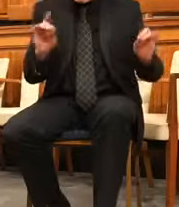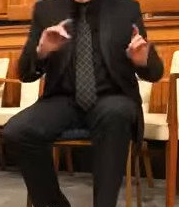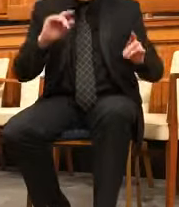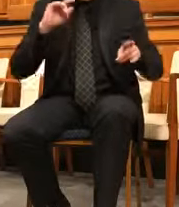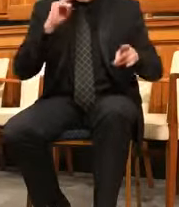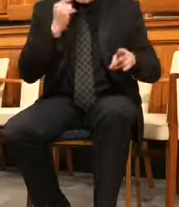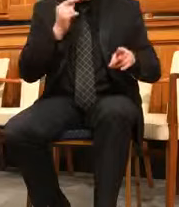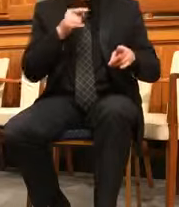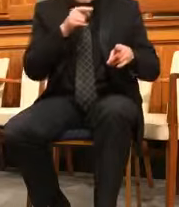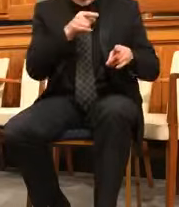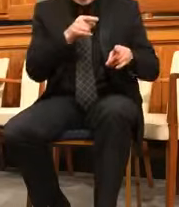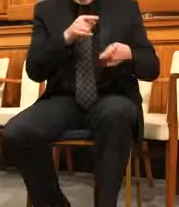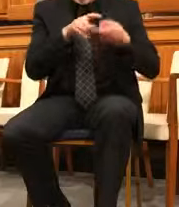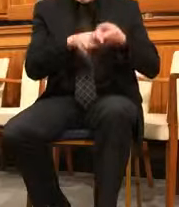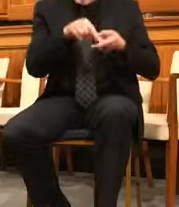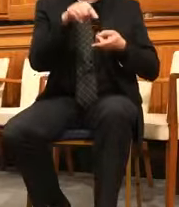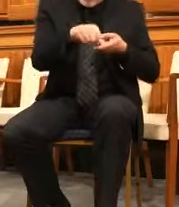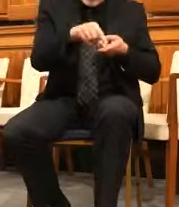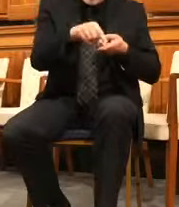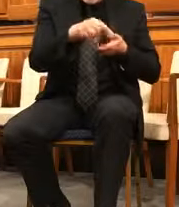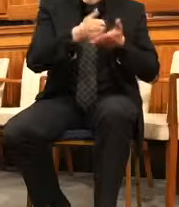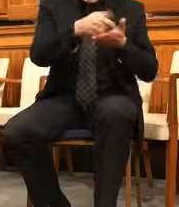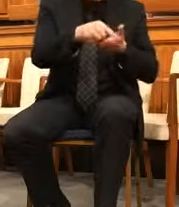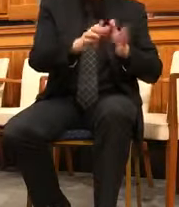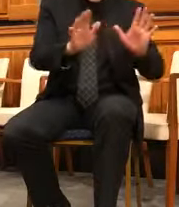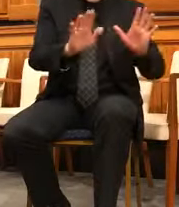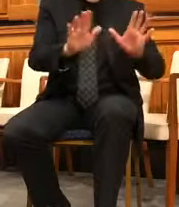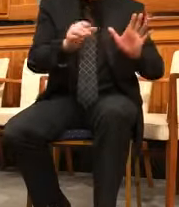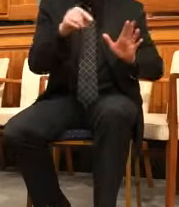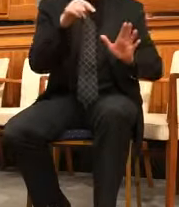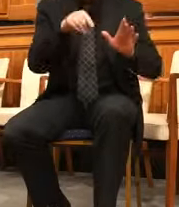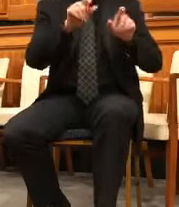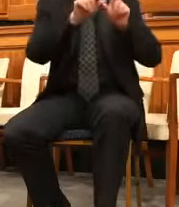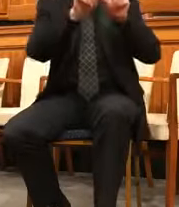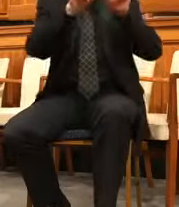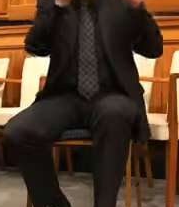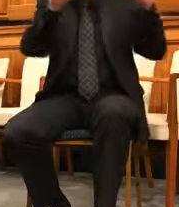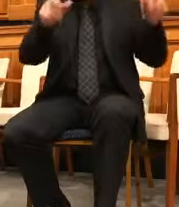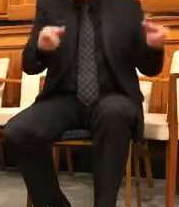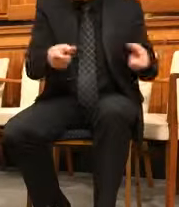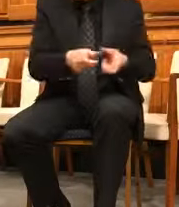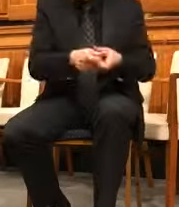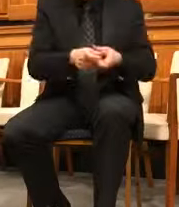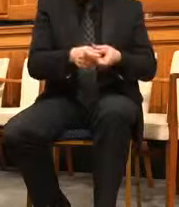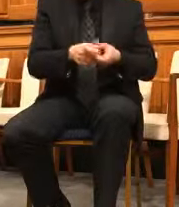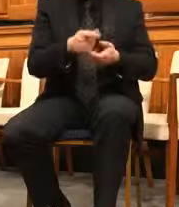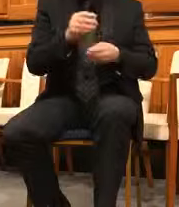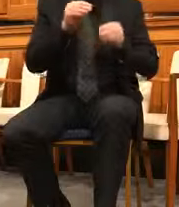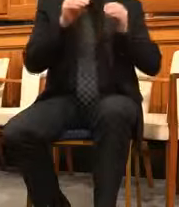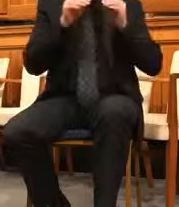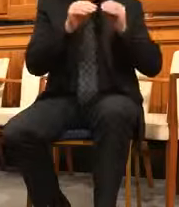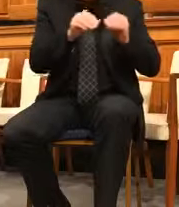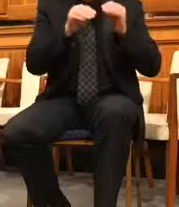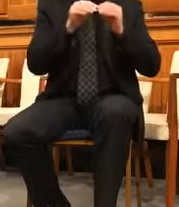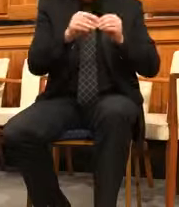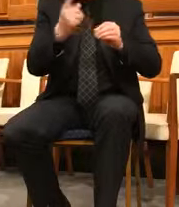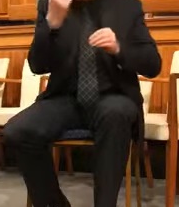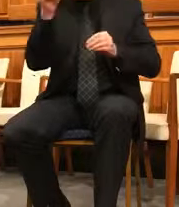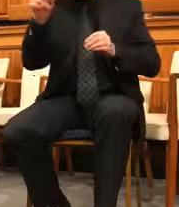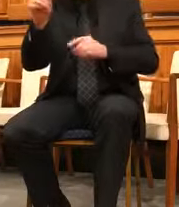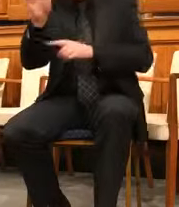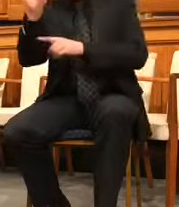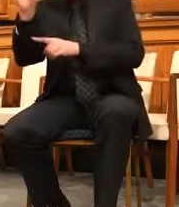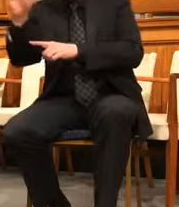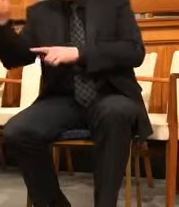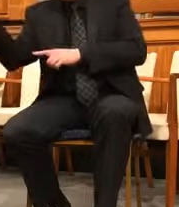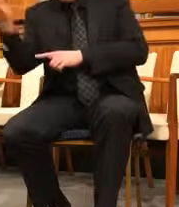His own body the punishment for the sins of all who would be saved. The mind